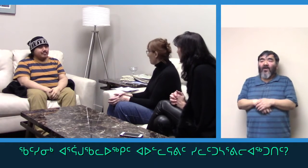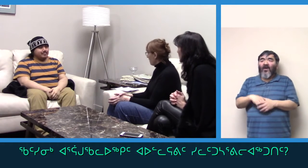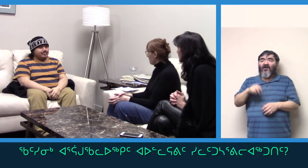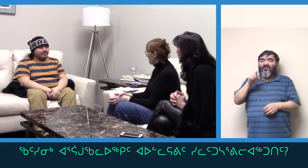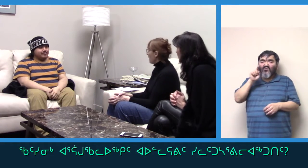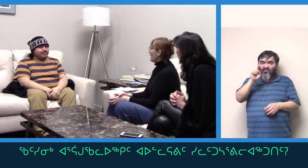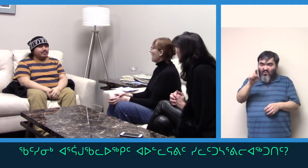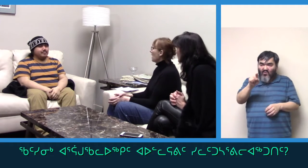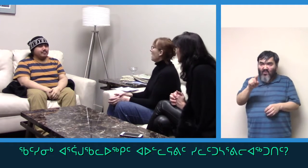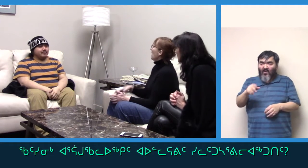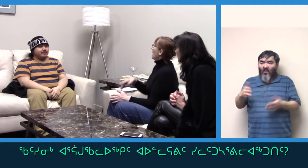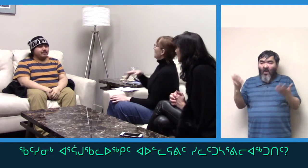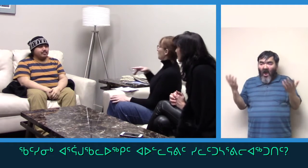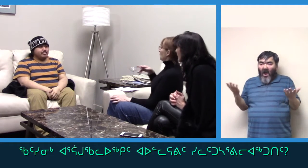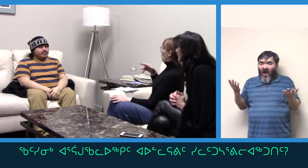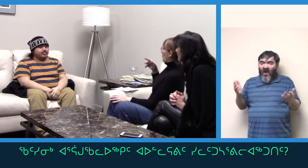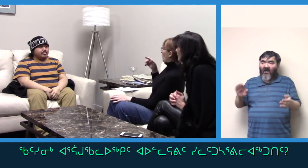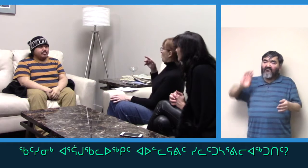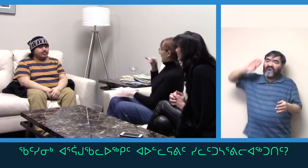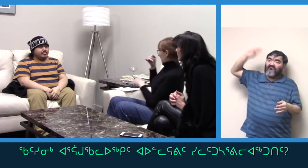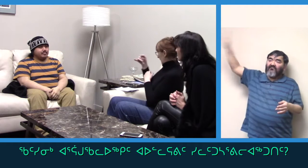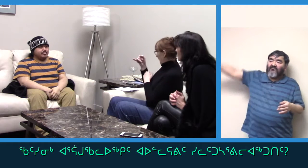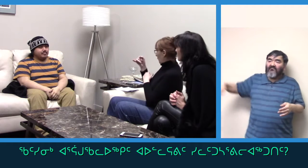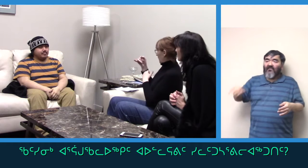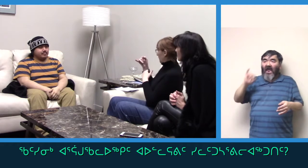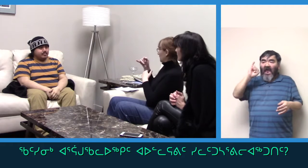left Iqaluit to go to college?